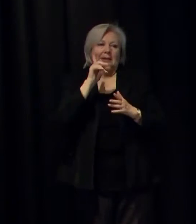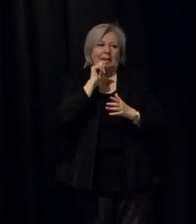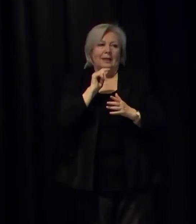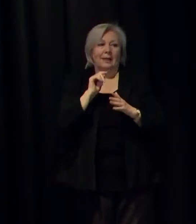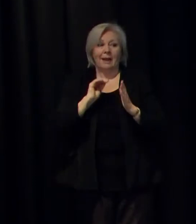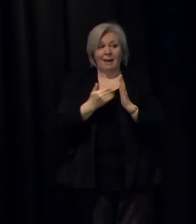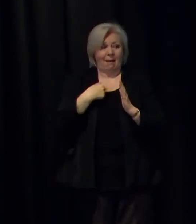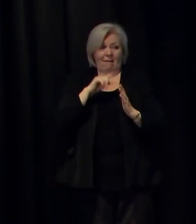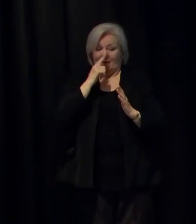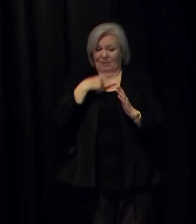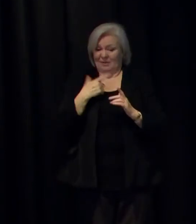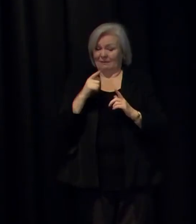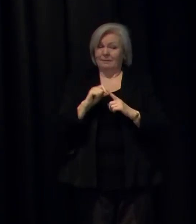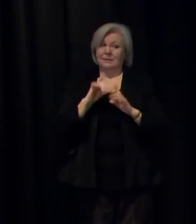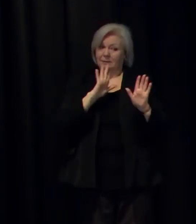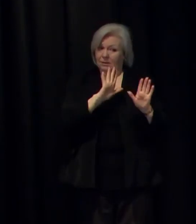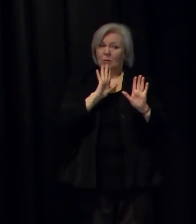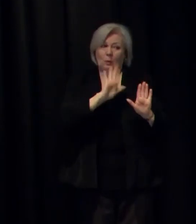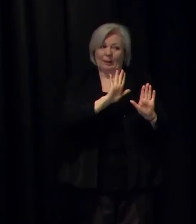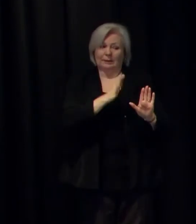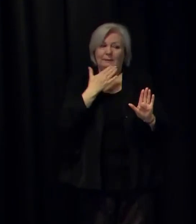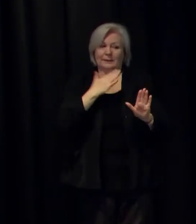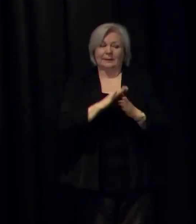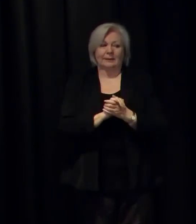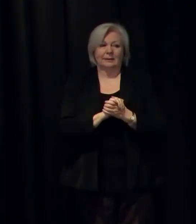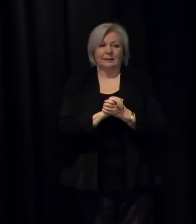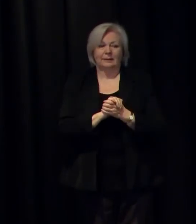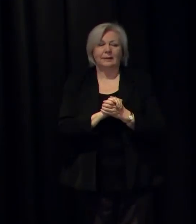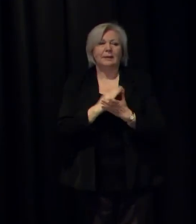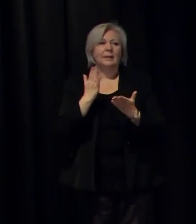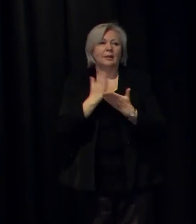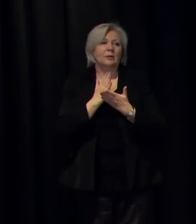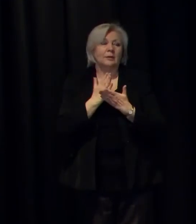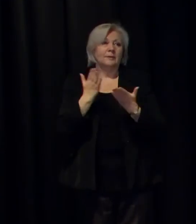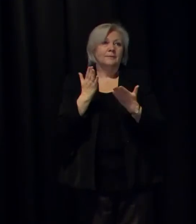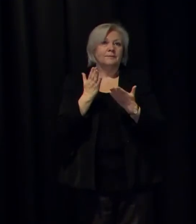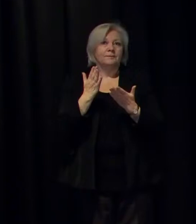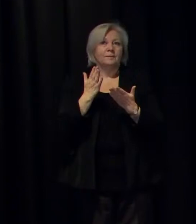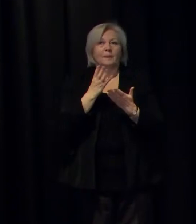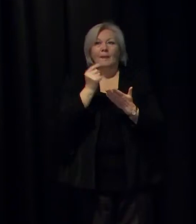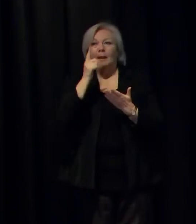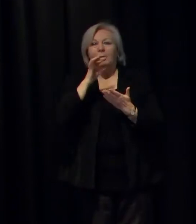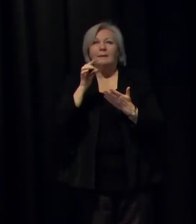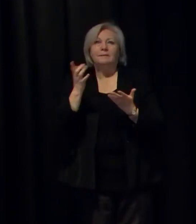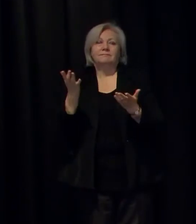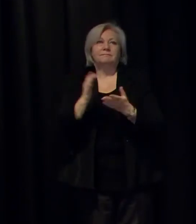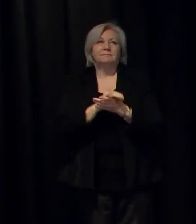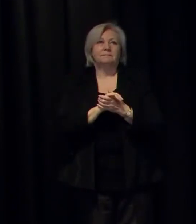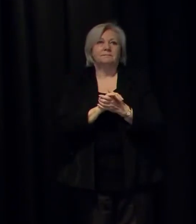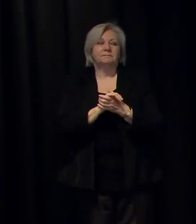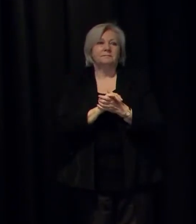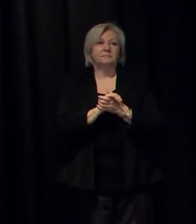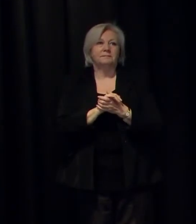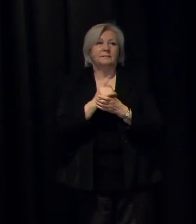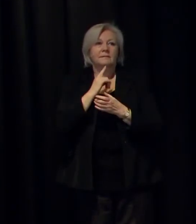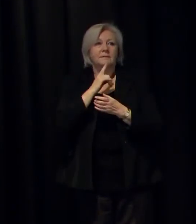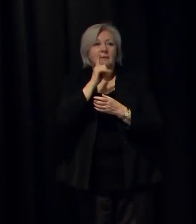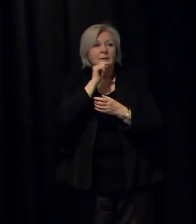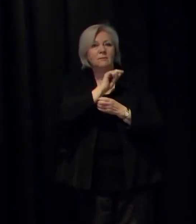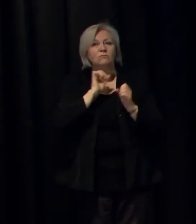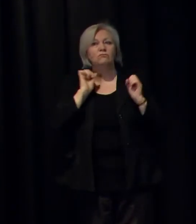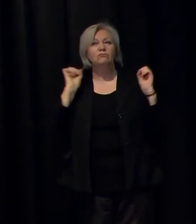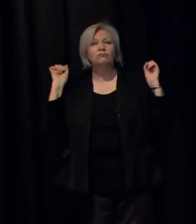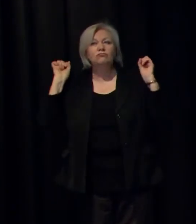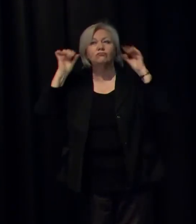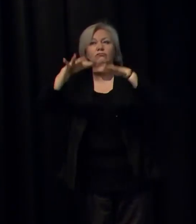now, but for instance, I'm sure if many people had said, would you be able to have 3,000, 4,000, 5,000 people at the